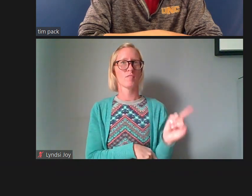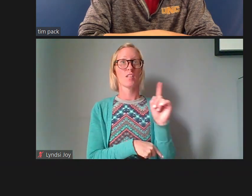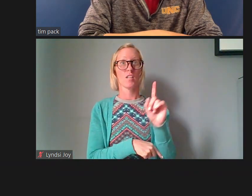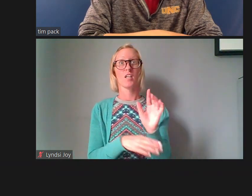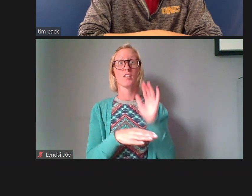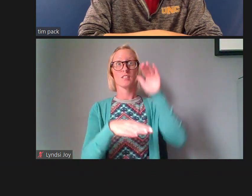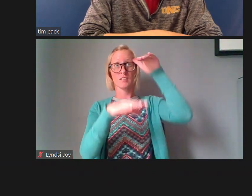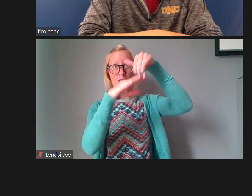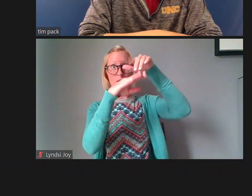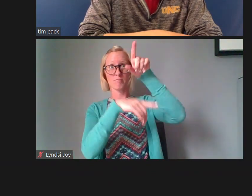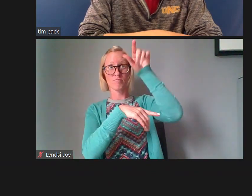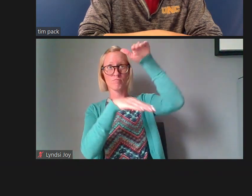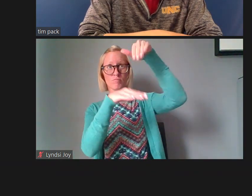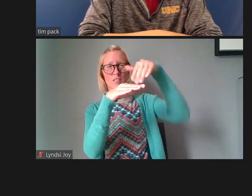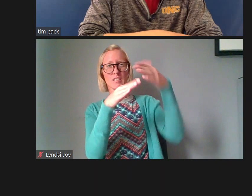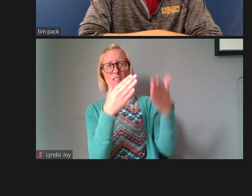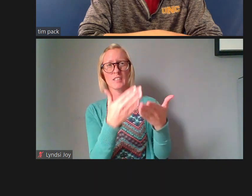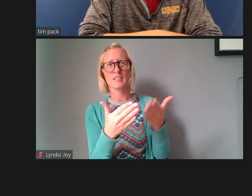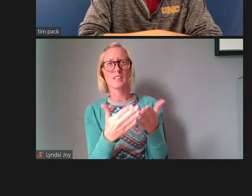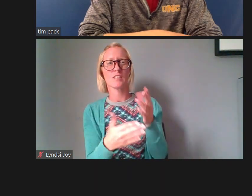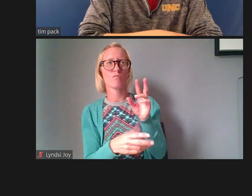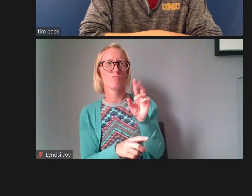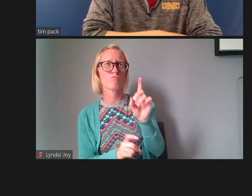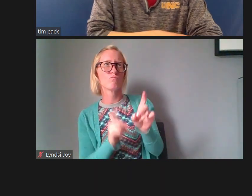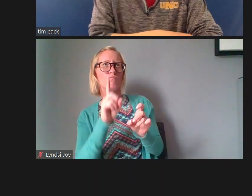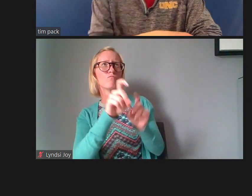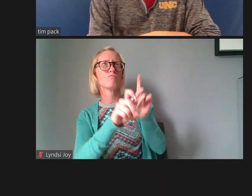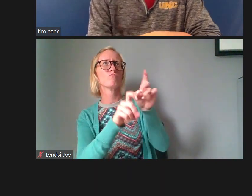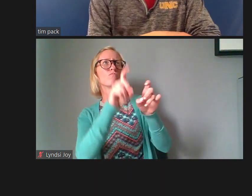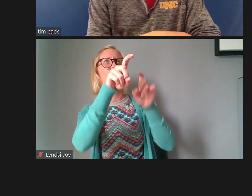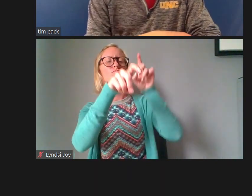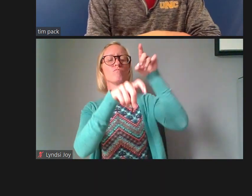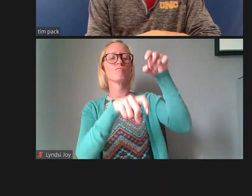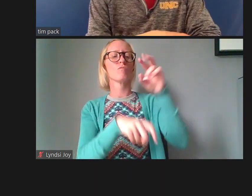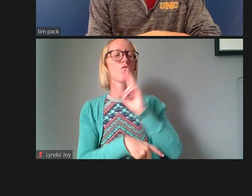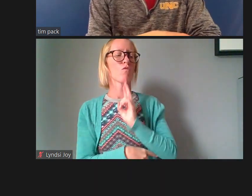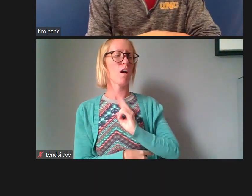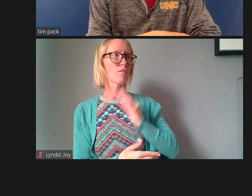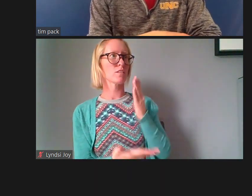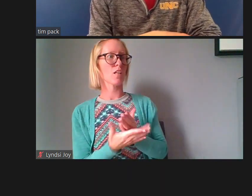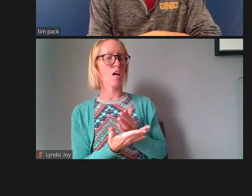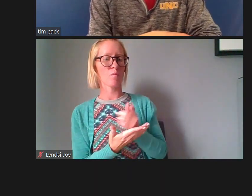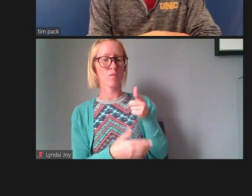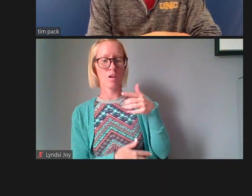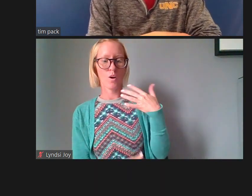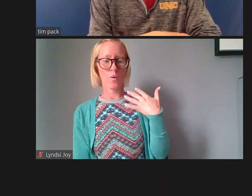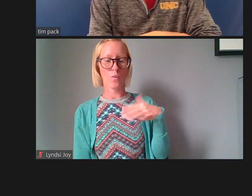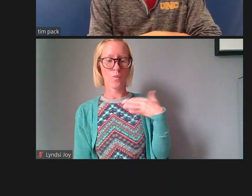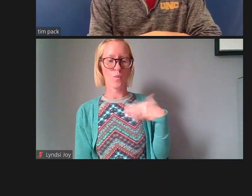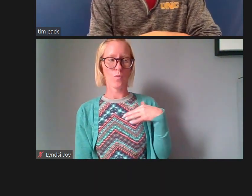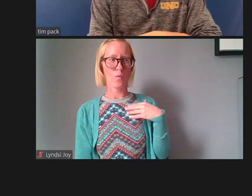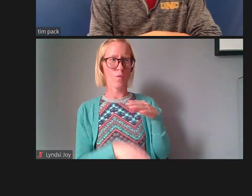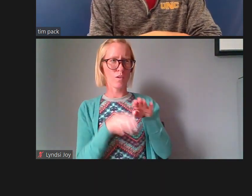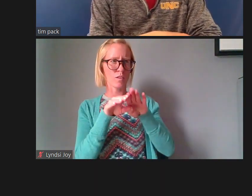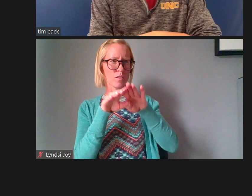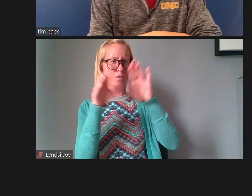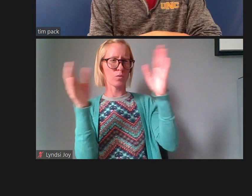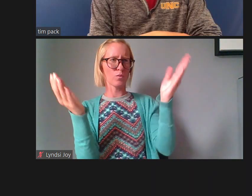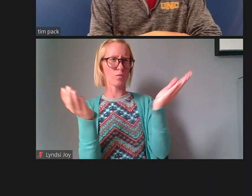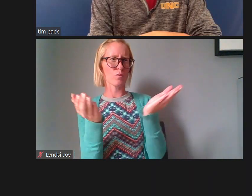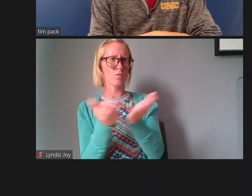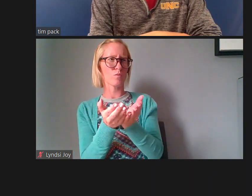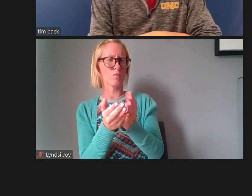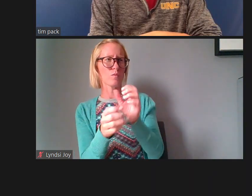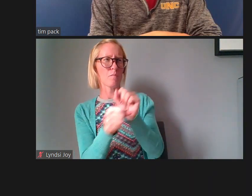that. As they reached the last stretch, Ralph stopped. "Golly!" They were on the lip of a circular hollow in the side